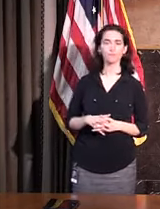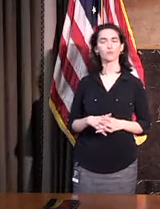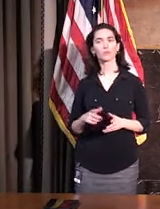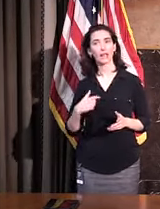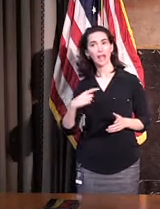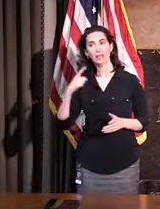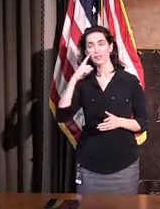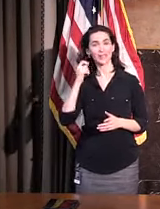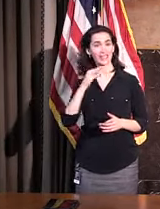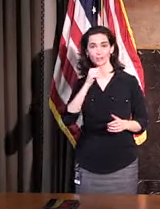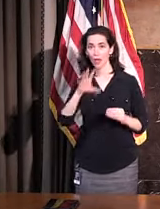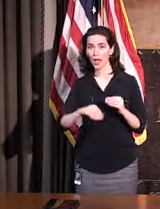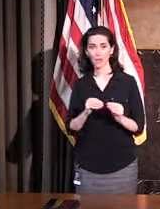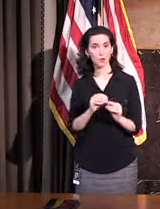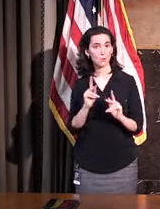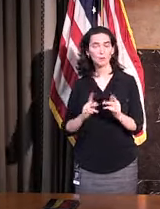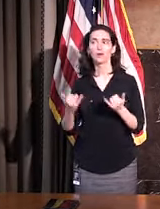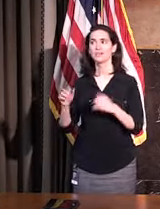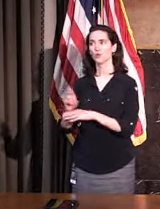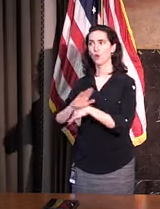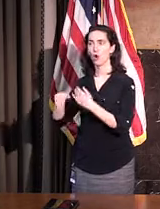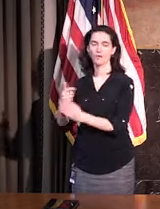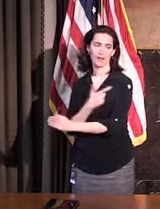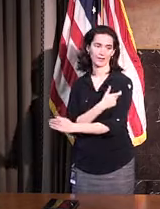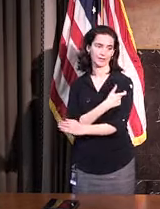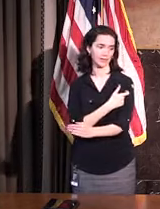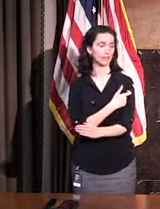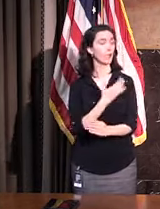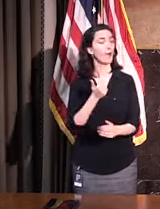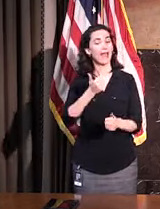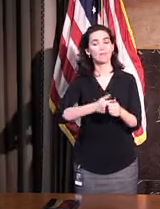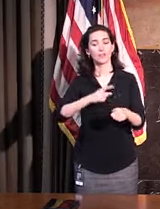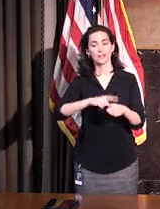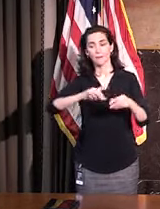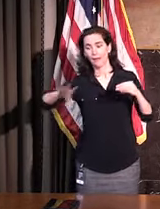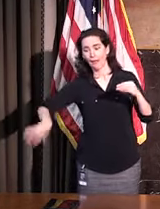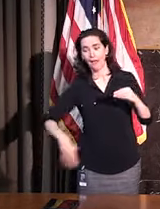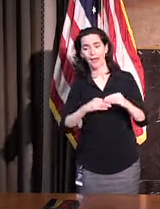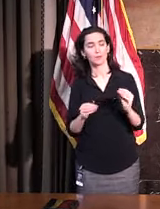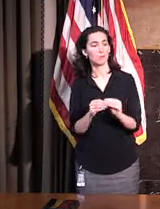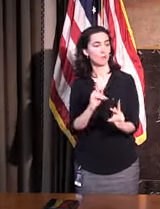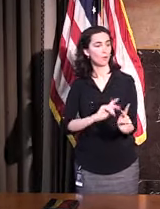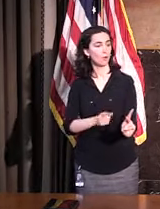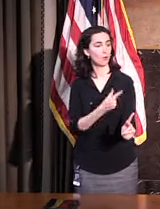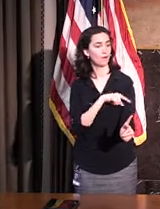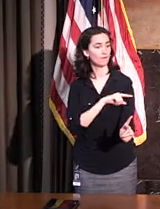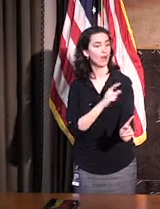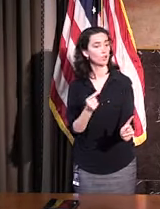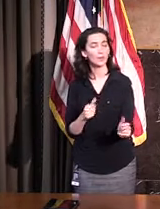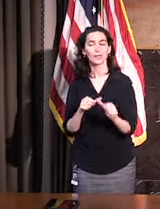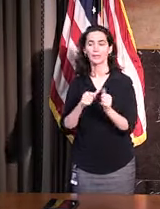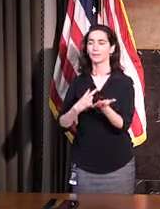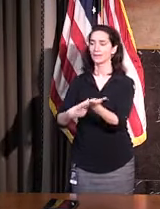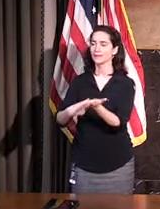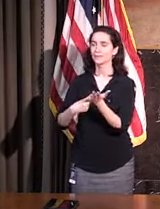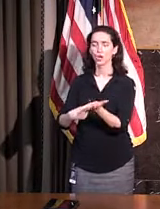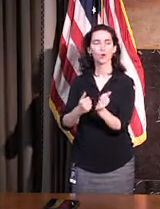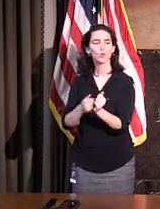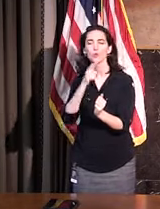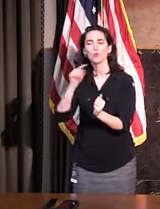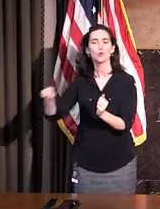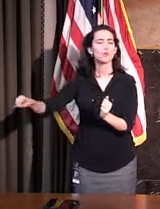think what we've tried to do every time that we have expanded eligibility is, we maintain conversations with our vaccine